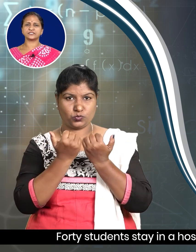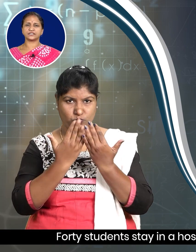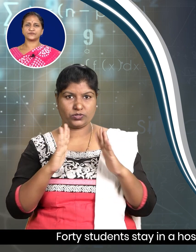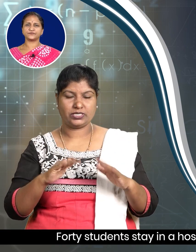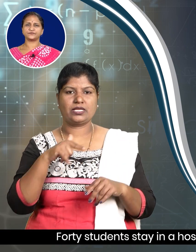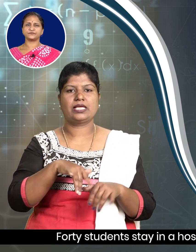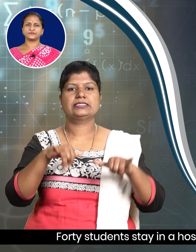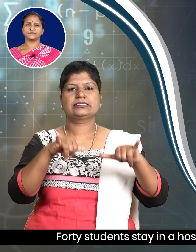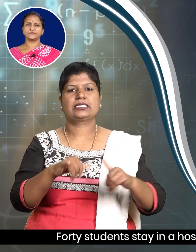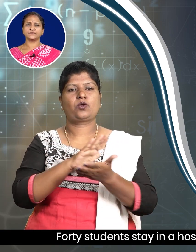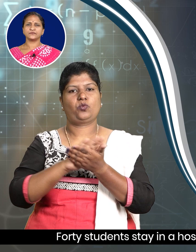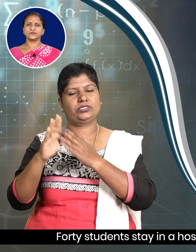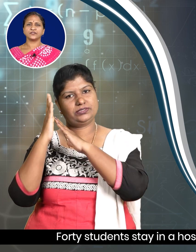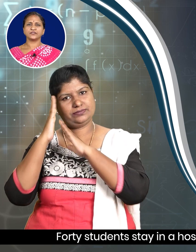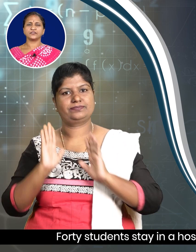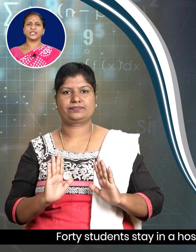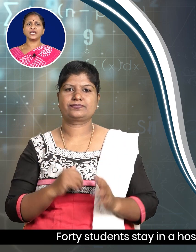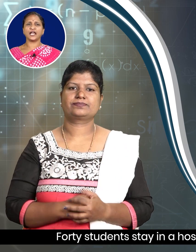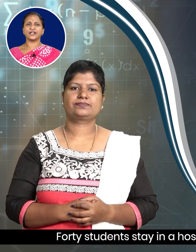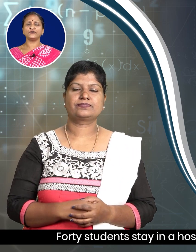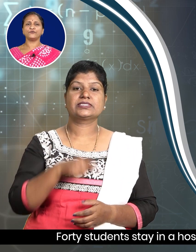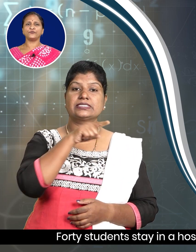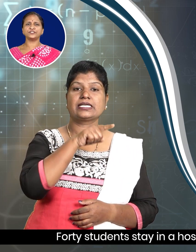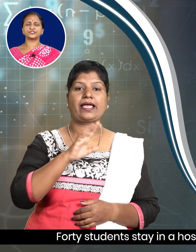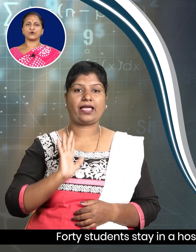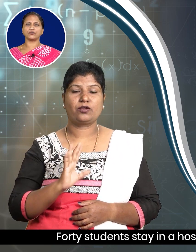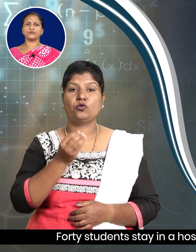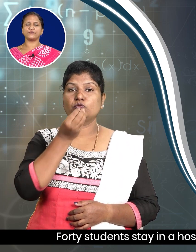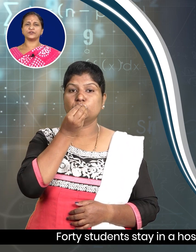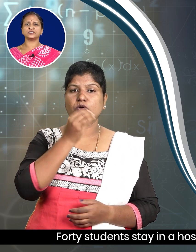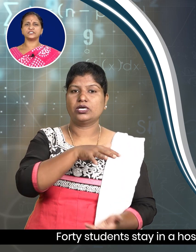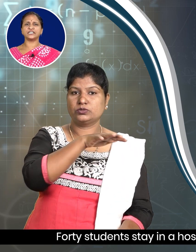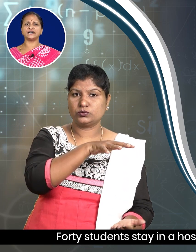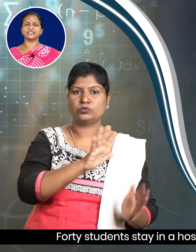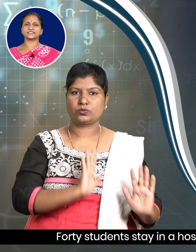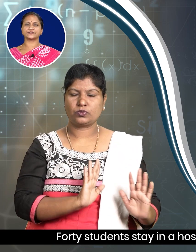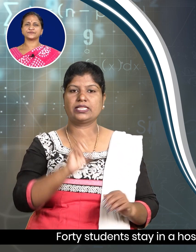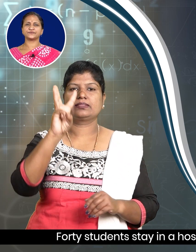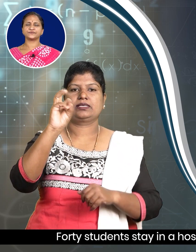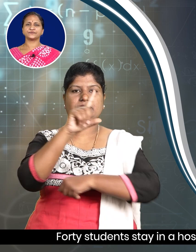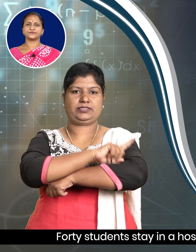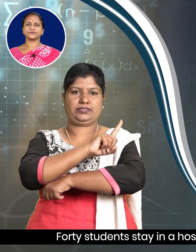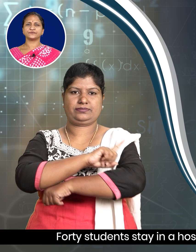students stay in a hostel. They had food stock for 30 days.